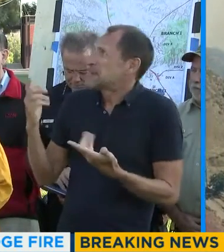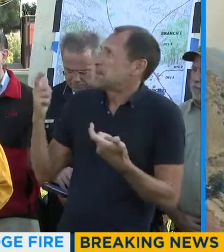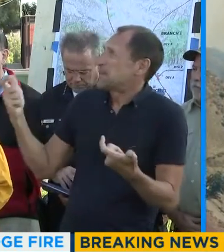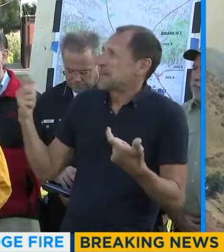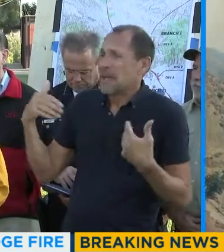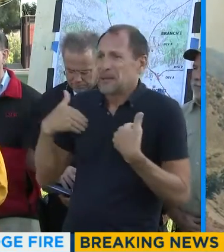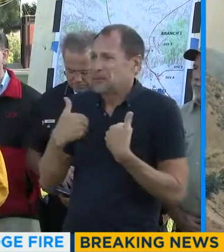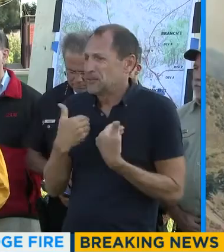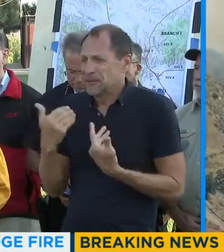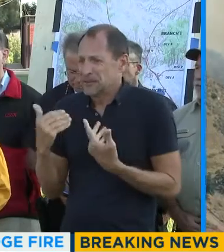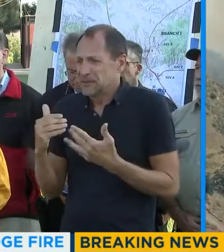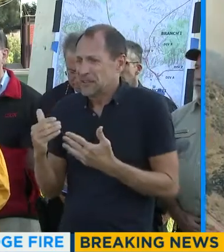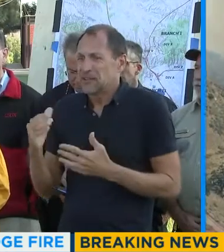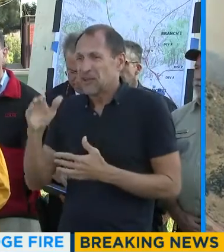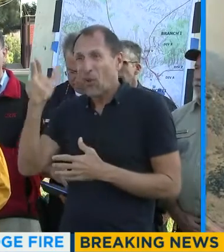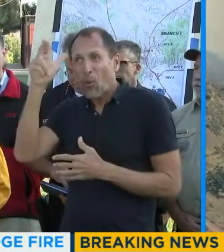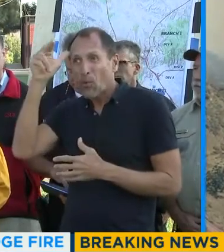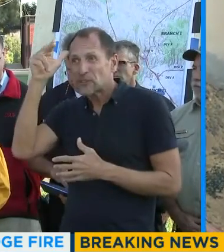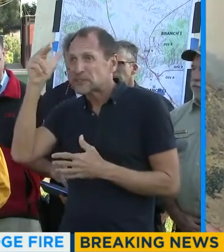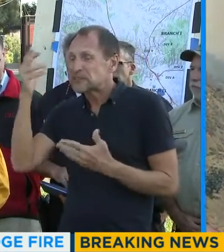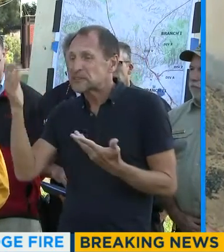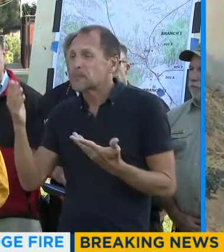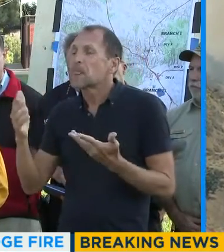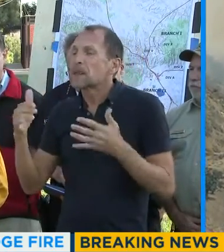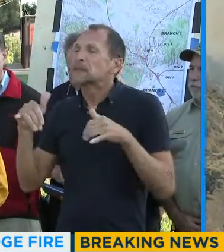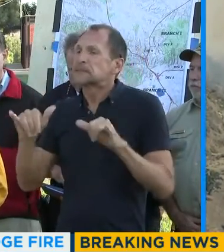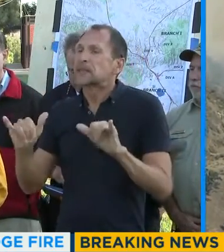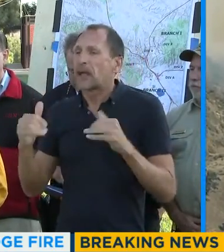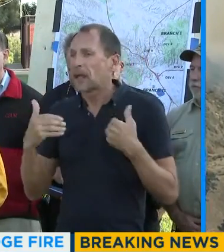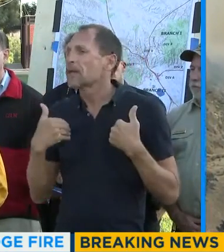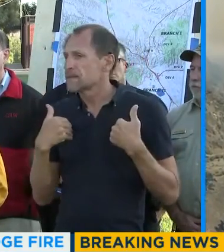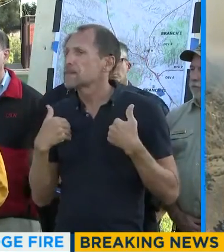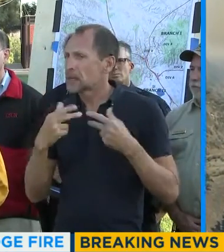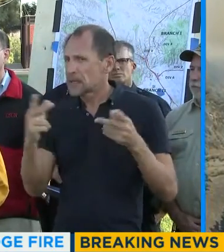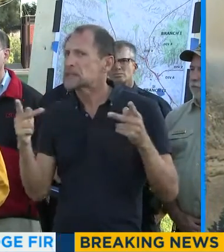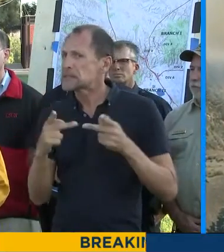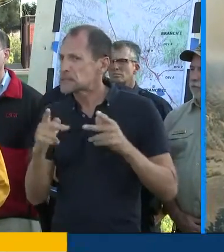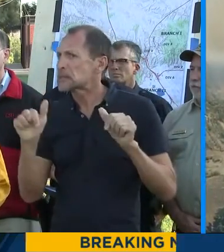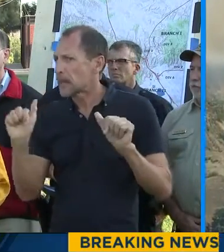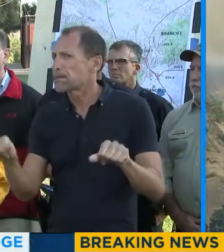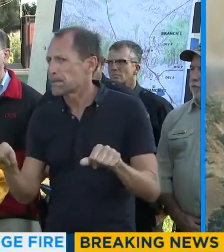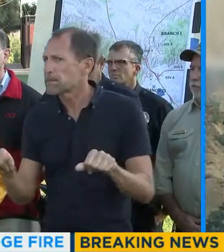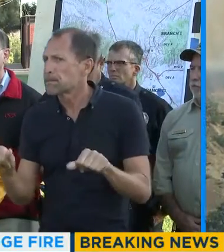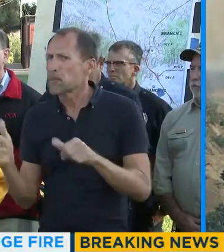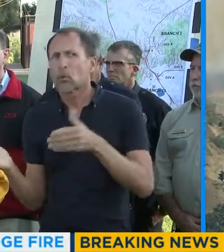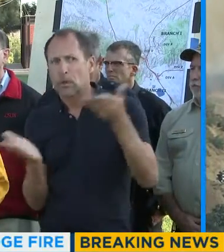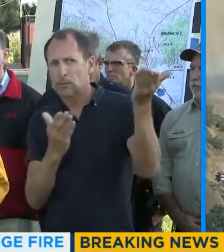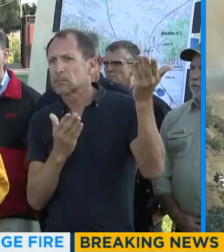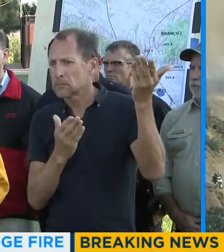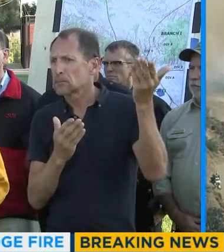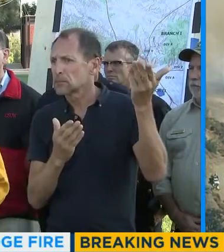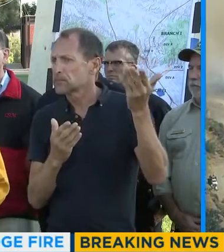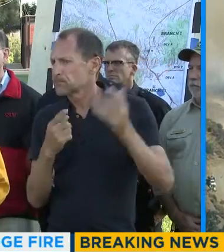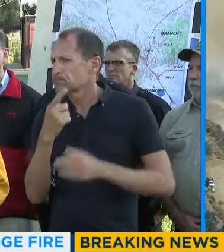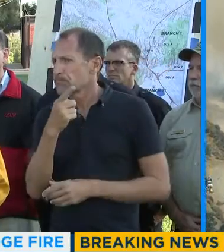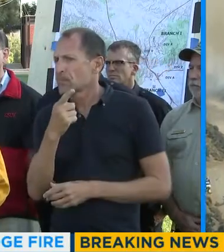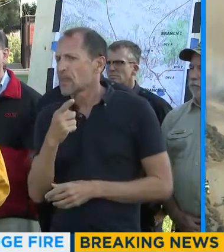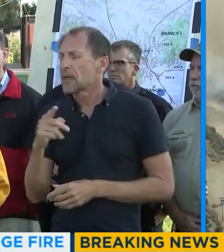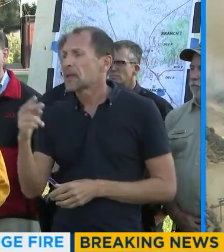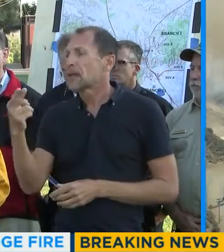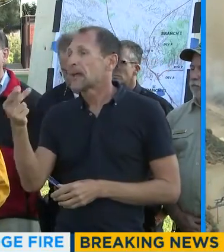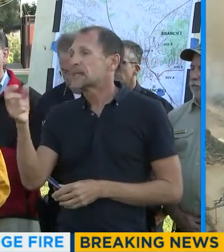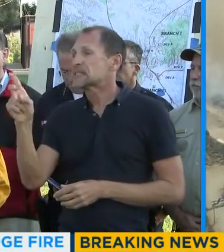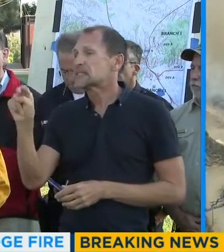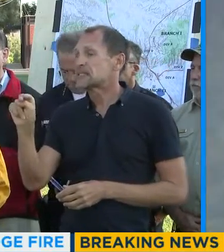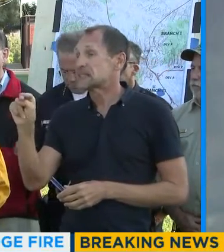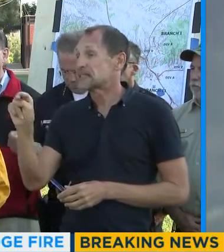large animal or equine evacuations. We still have facilities available to accommodate your needs at the Hanson